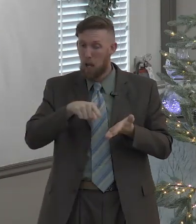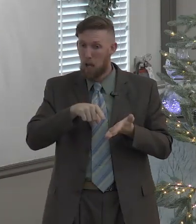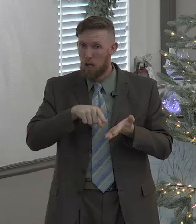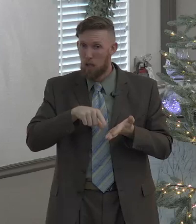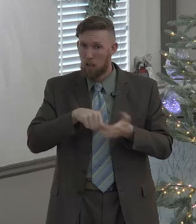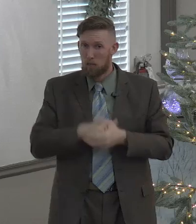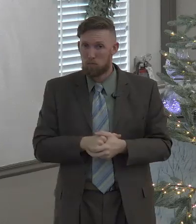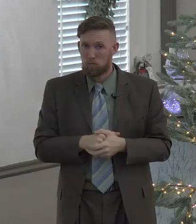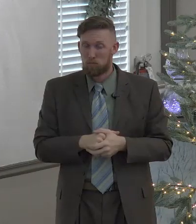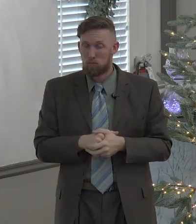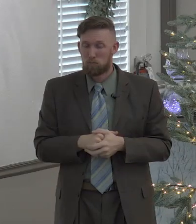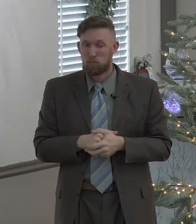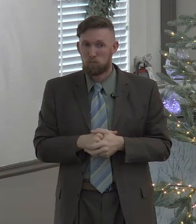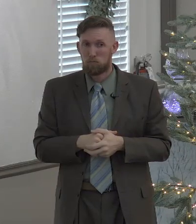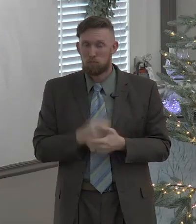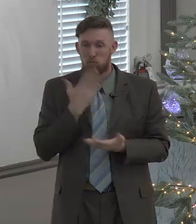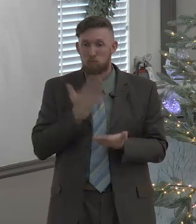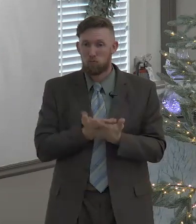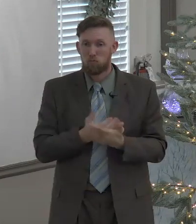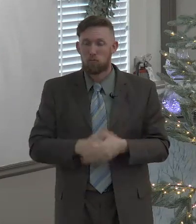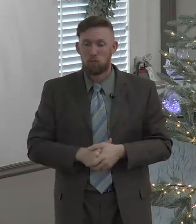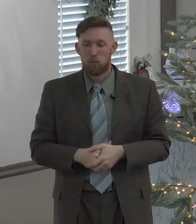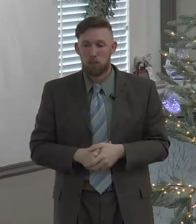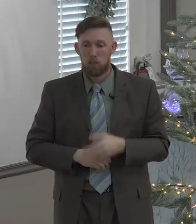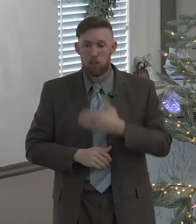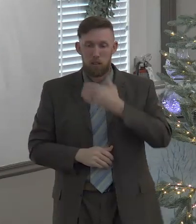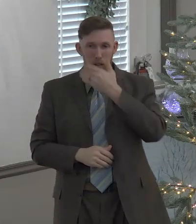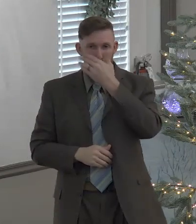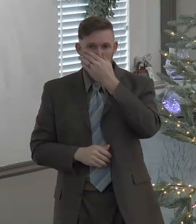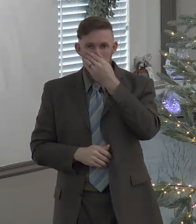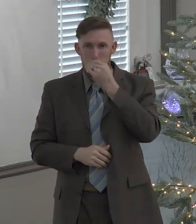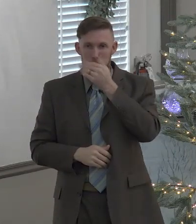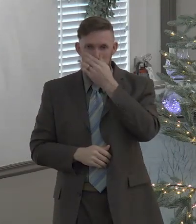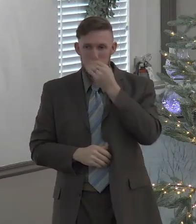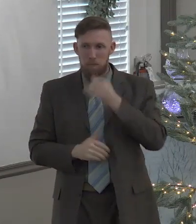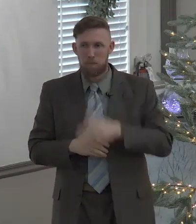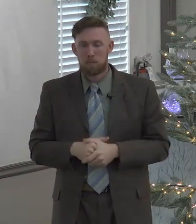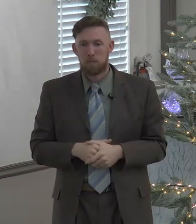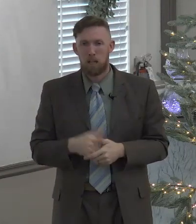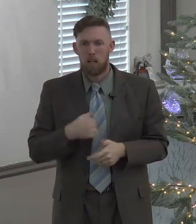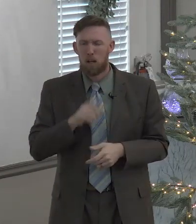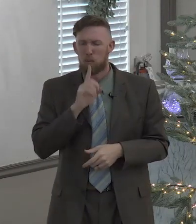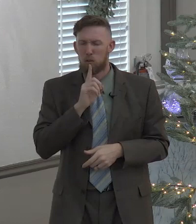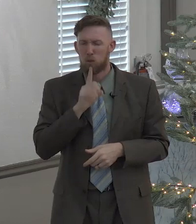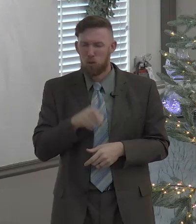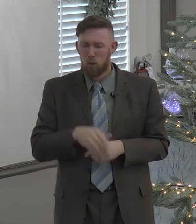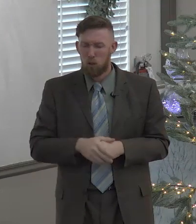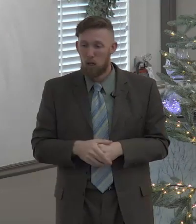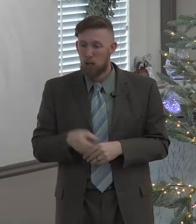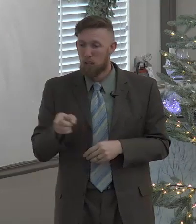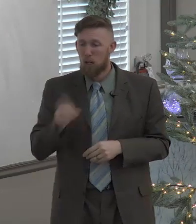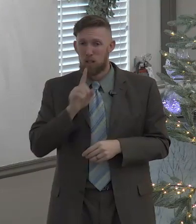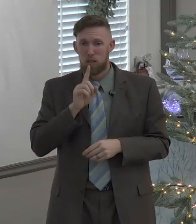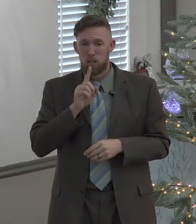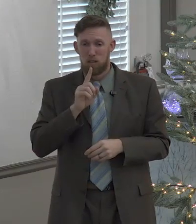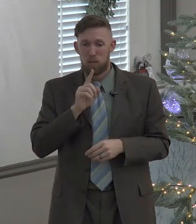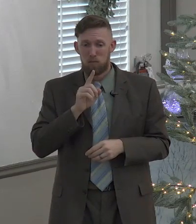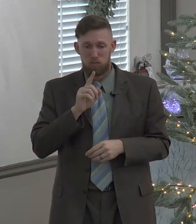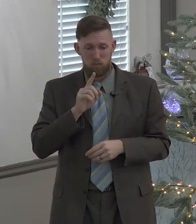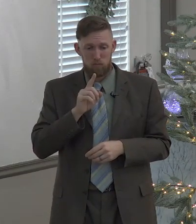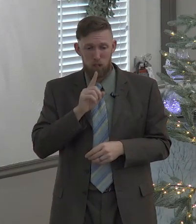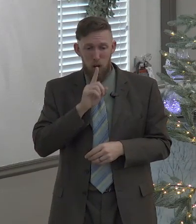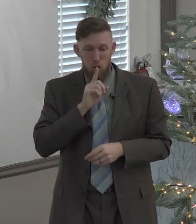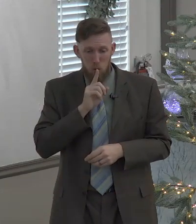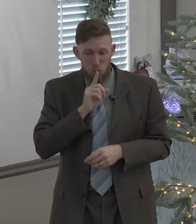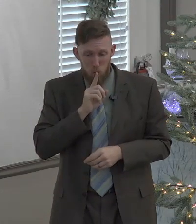privilege and popularity and paycheck and all of it. And not to mention the